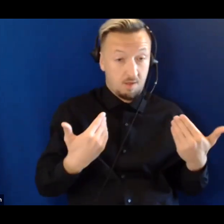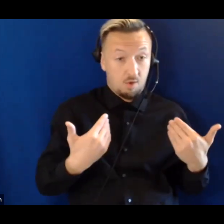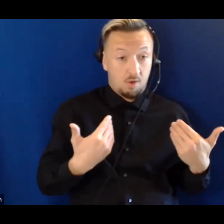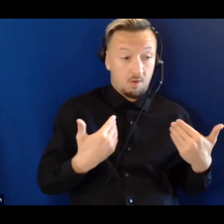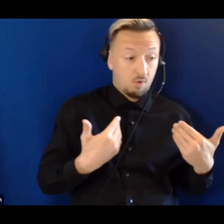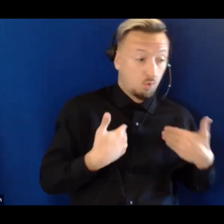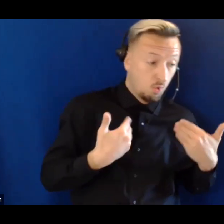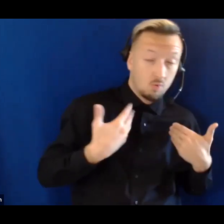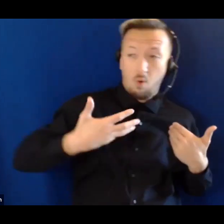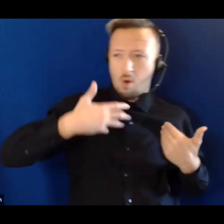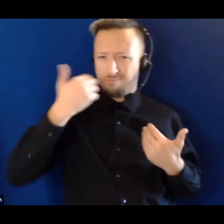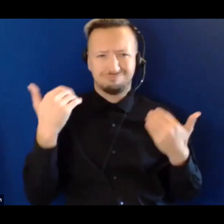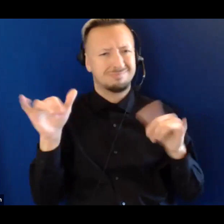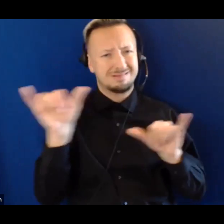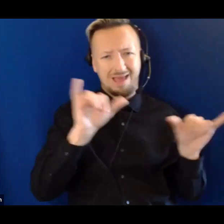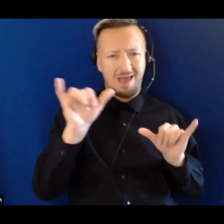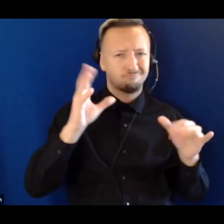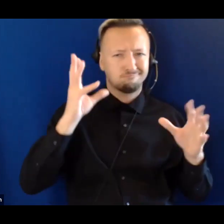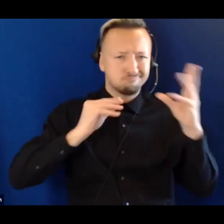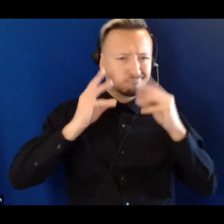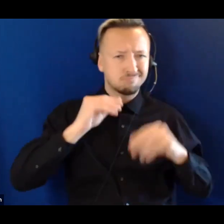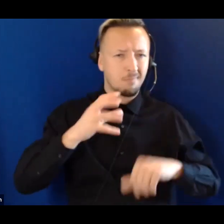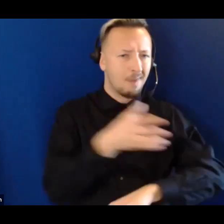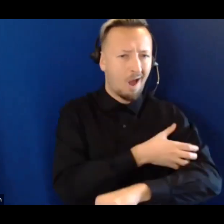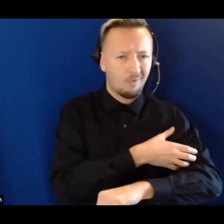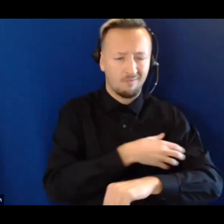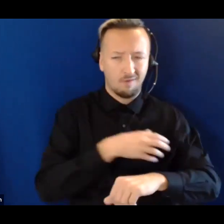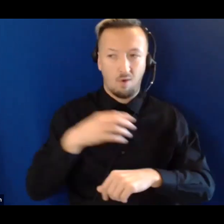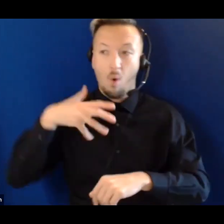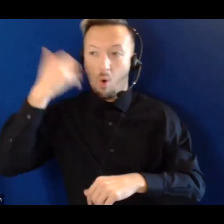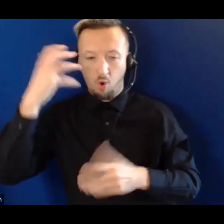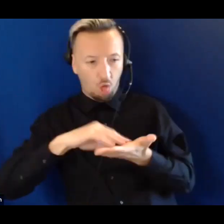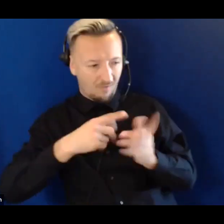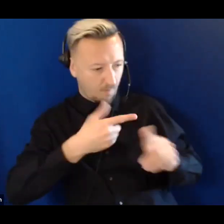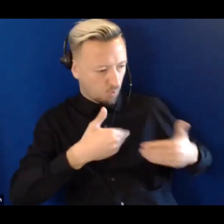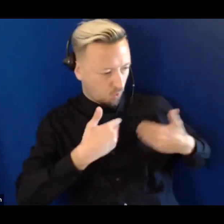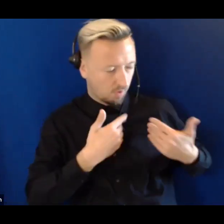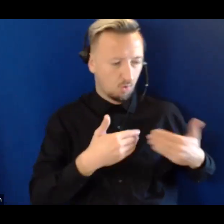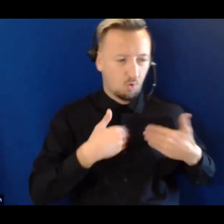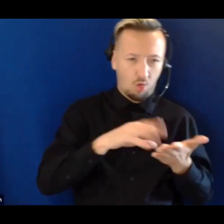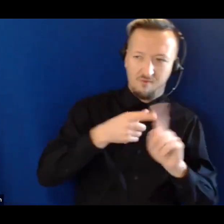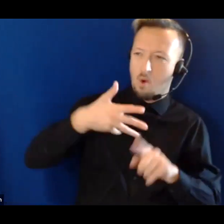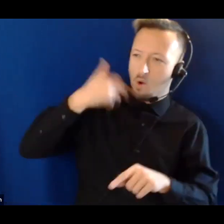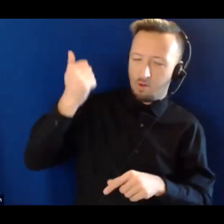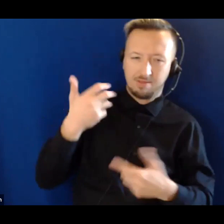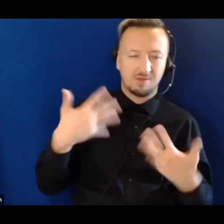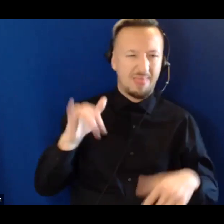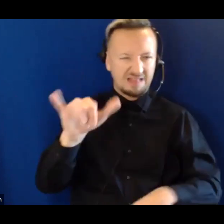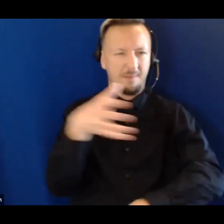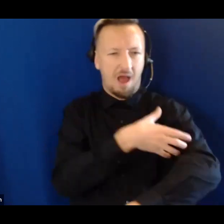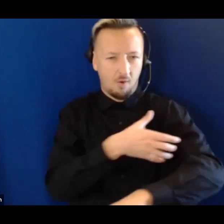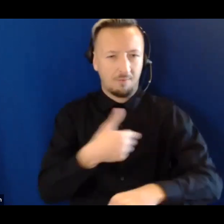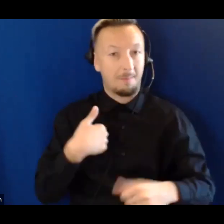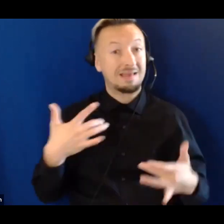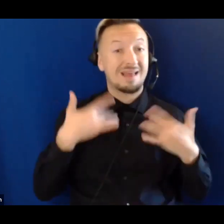older folks, and learning from older folks is just as powerful for young people. So thank you all so much for having me here. I'm excited for the other